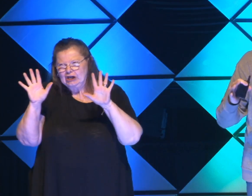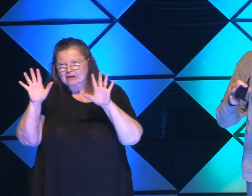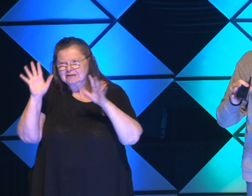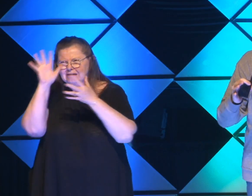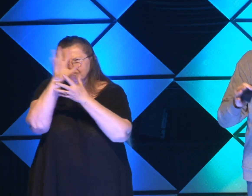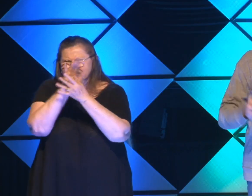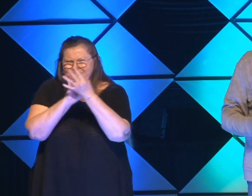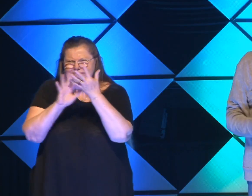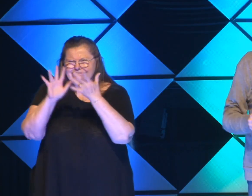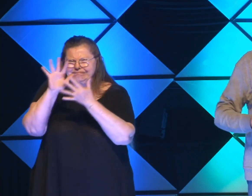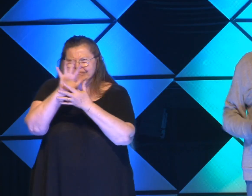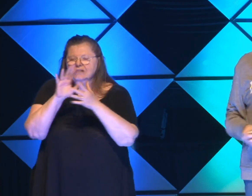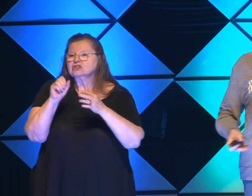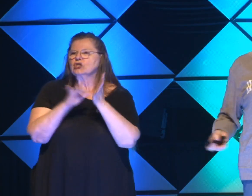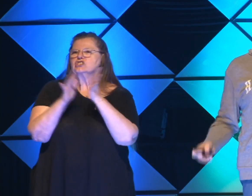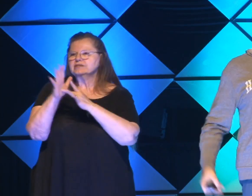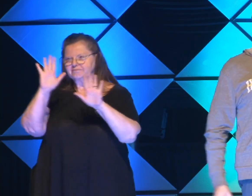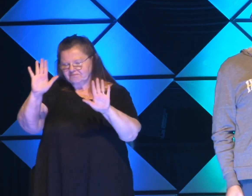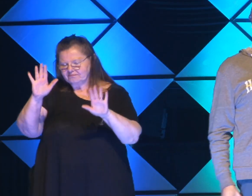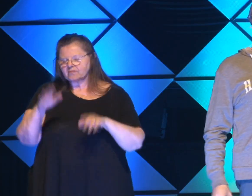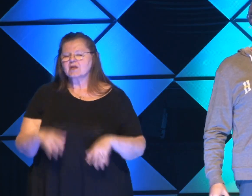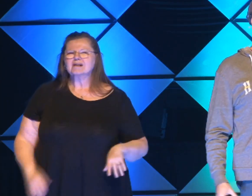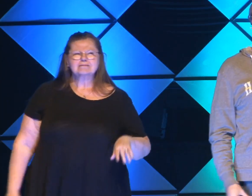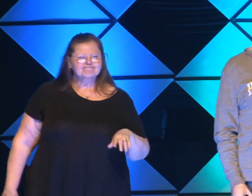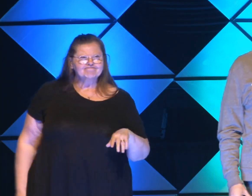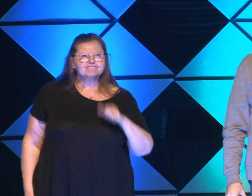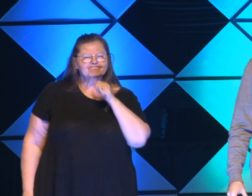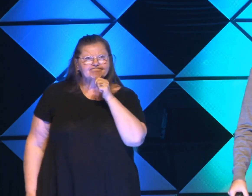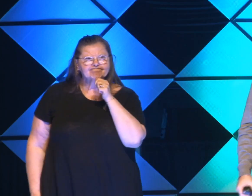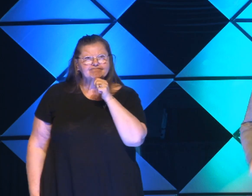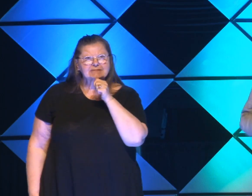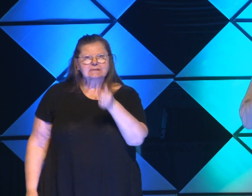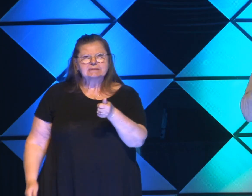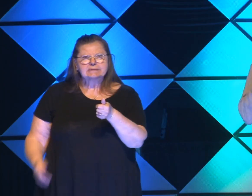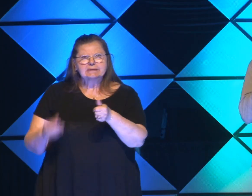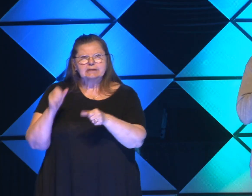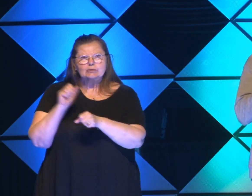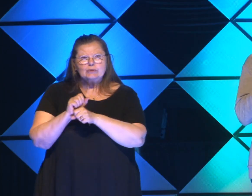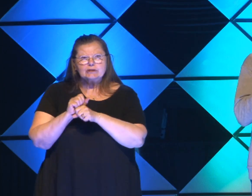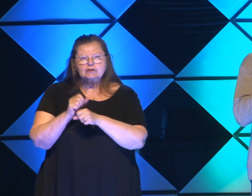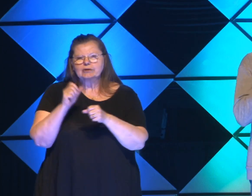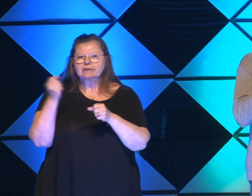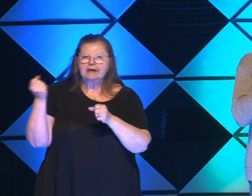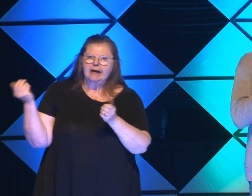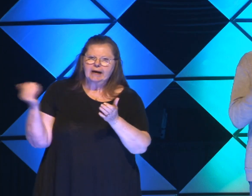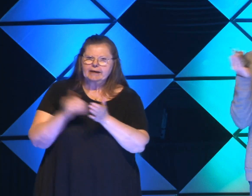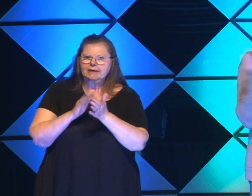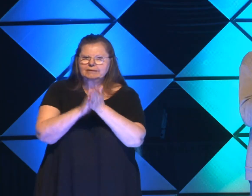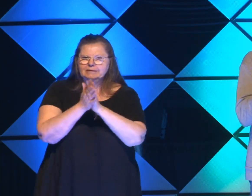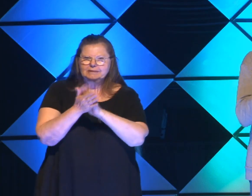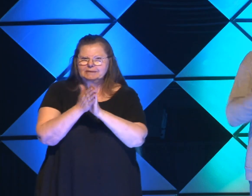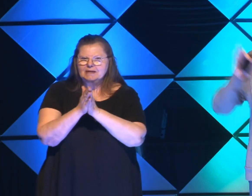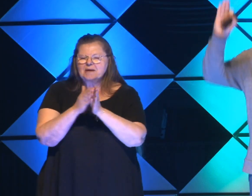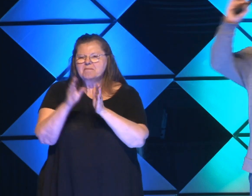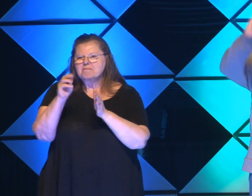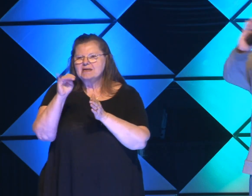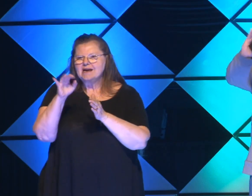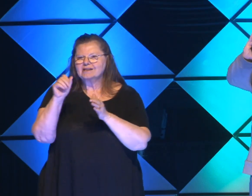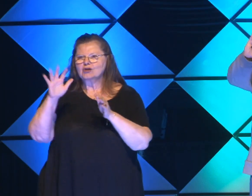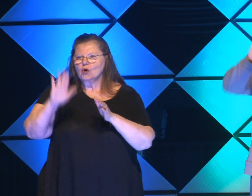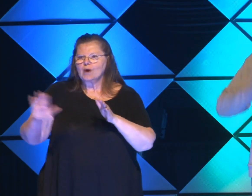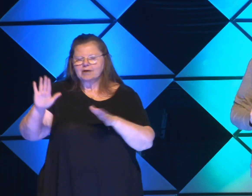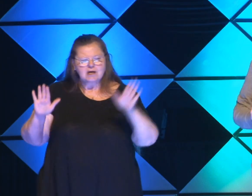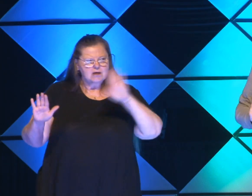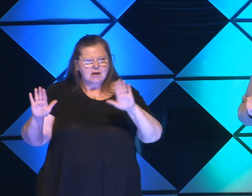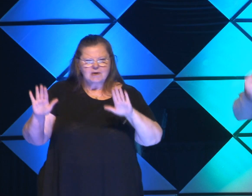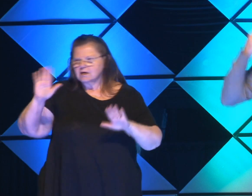seeing. So Jesus is like, "Oh man, that didn't work the first time. Let me try it again." He does the Mr. Miyagi thing, and rubs